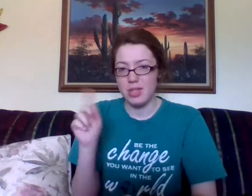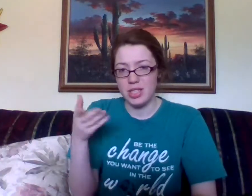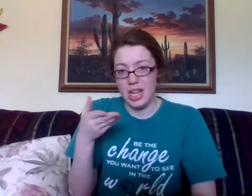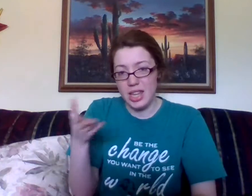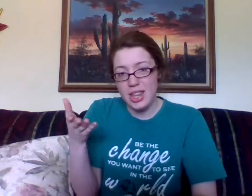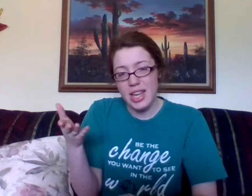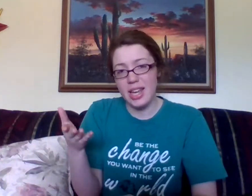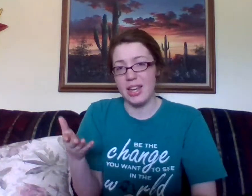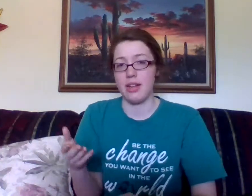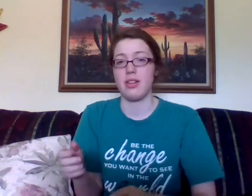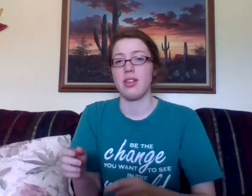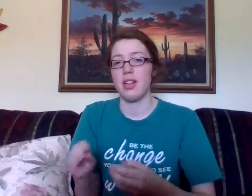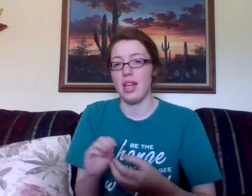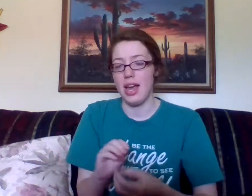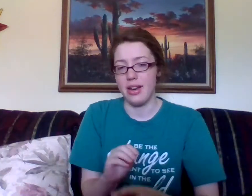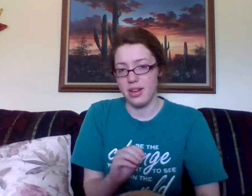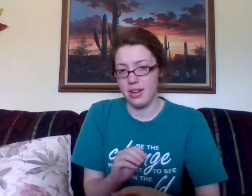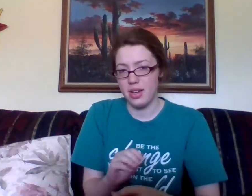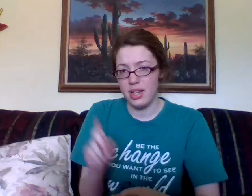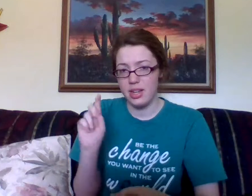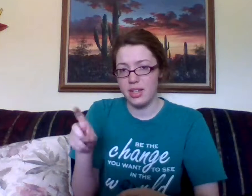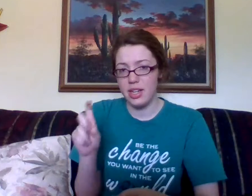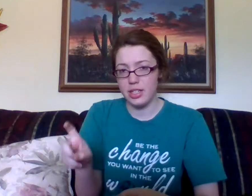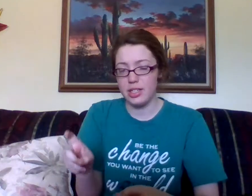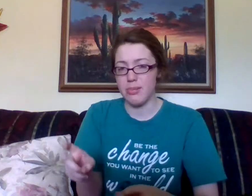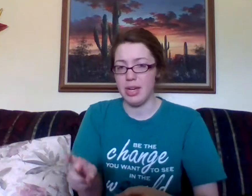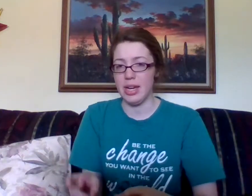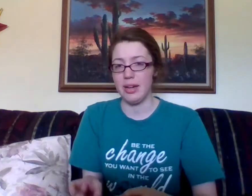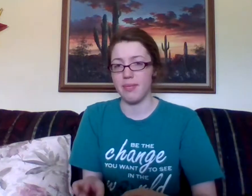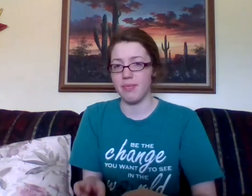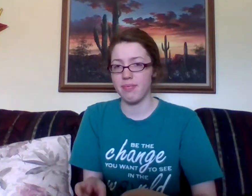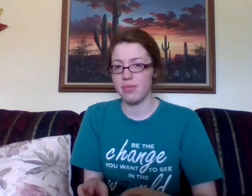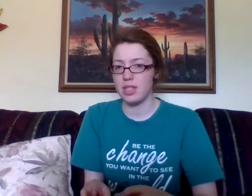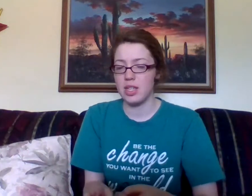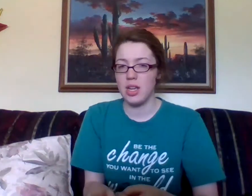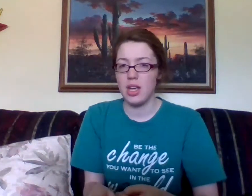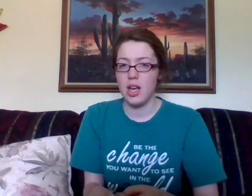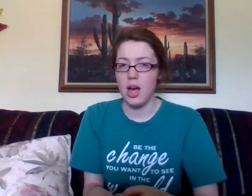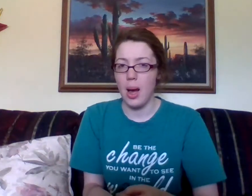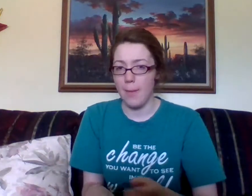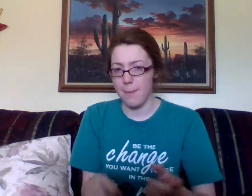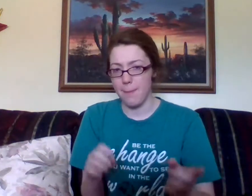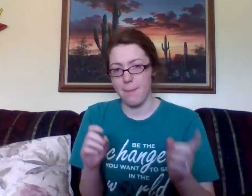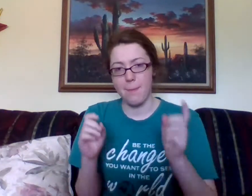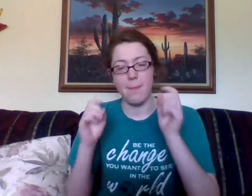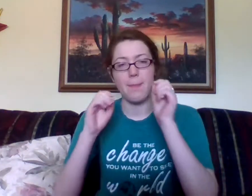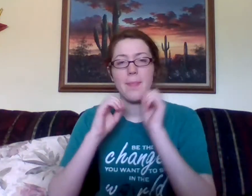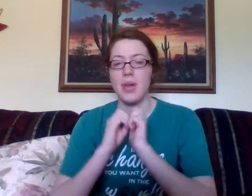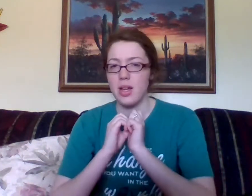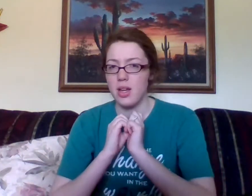was a thing that needed to be um,